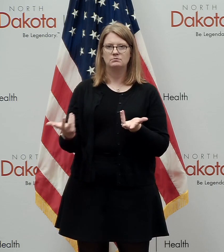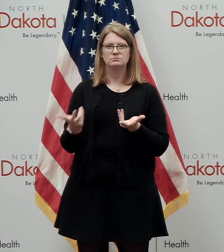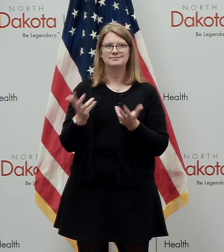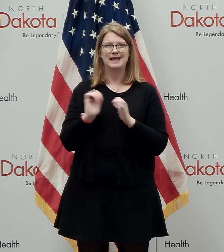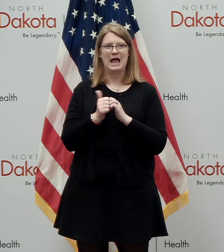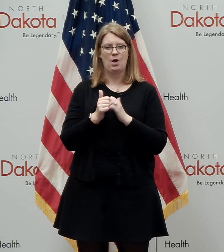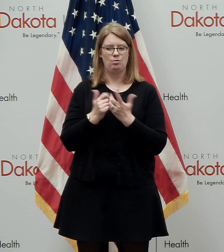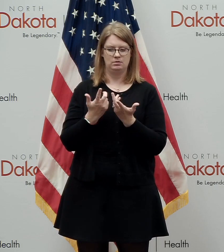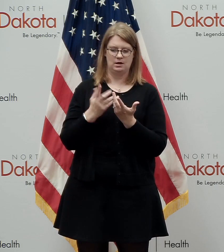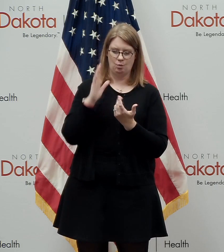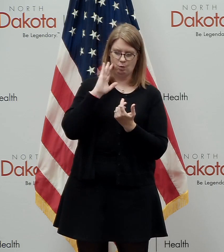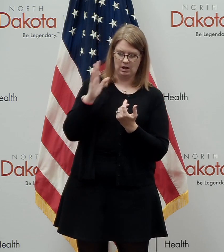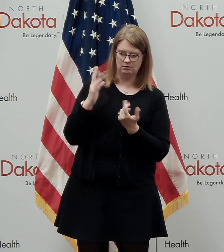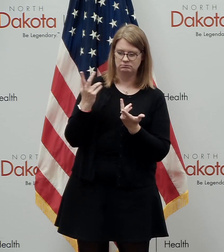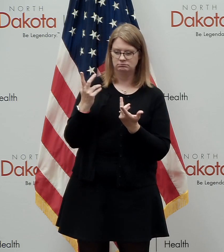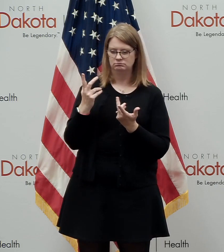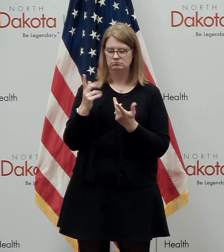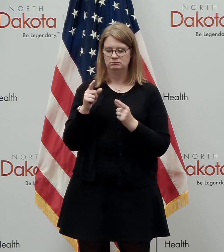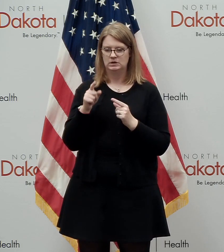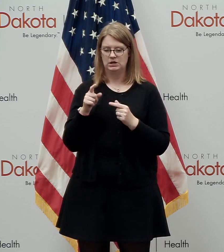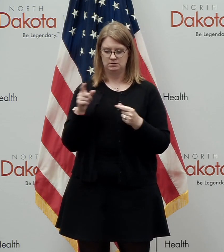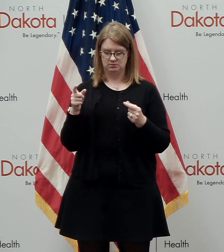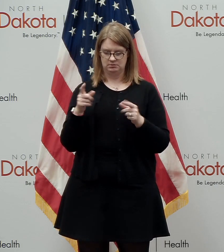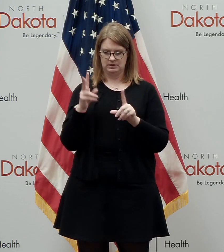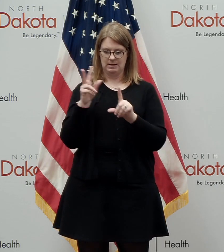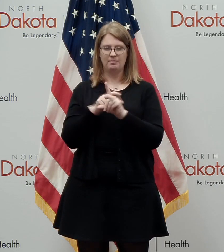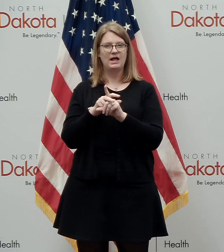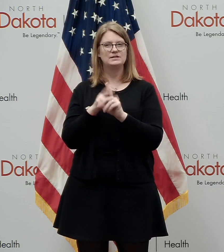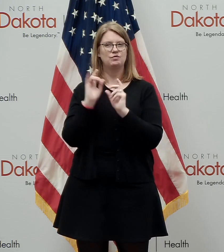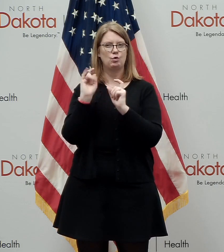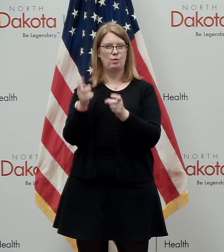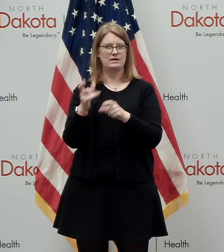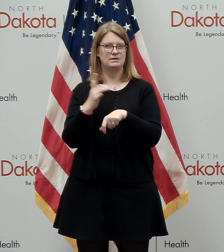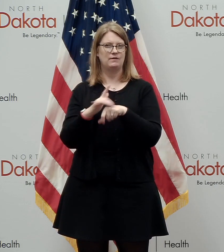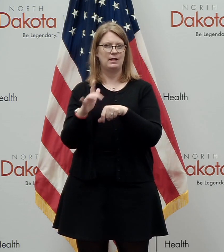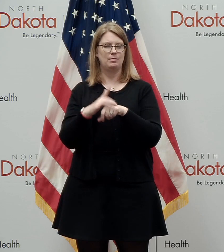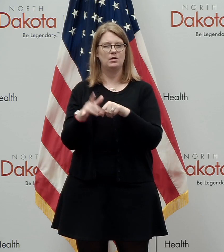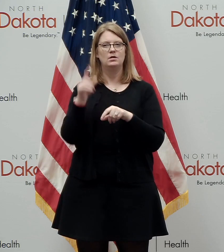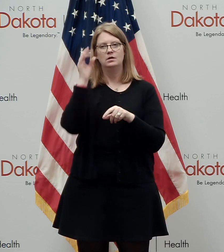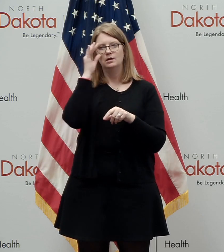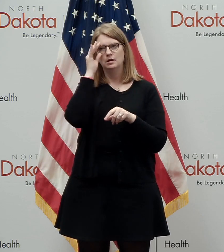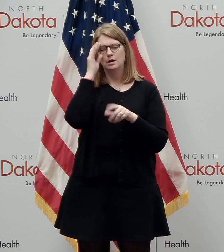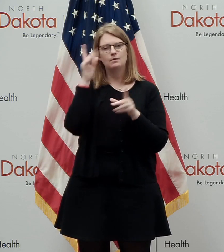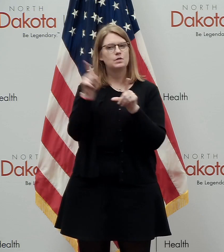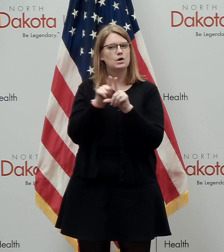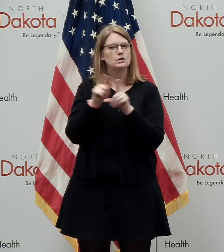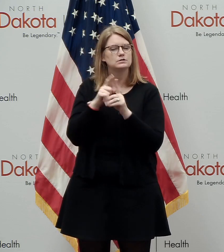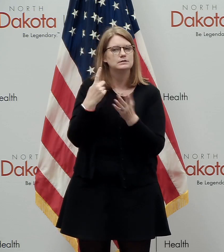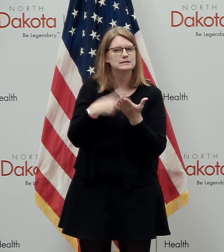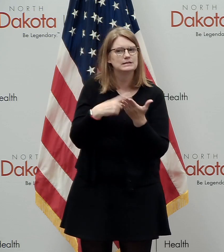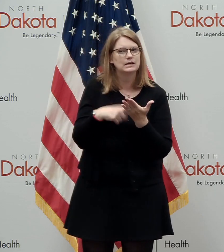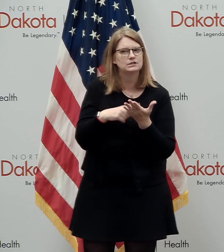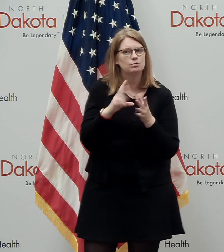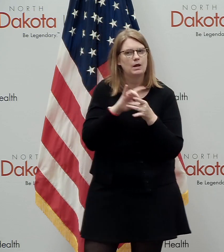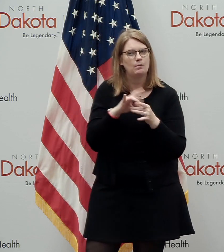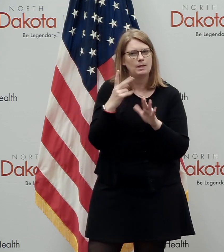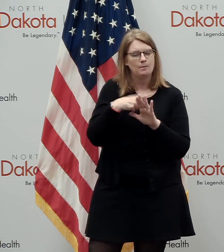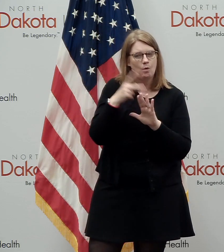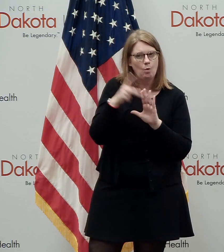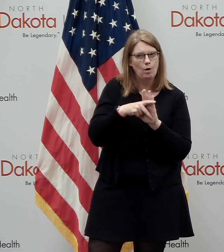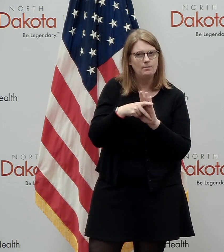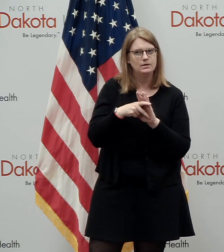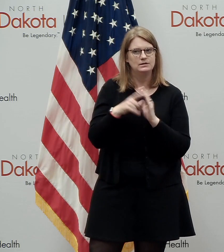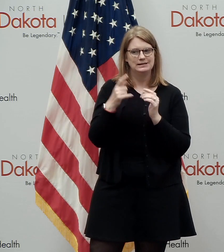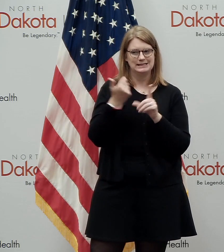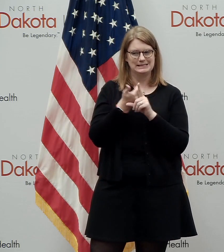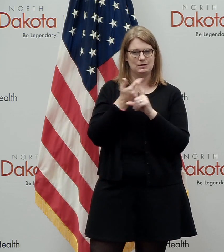they'll evaluate who applies for which grants. There was discussion today in terms of program details that it would be